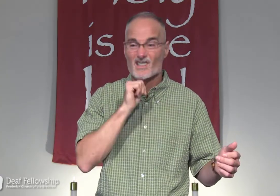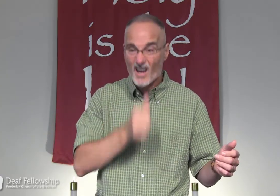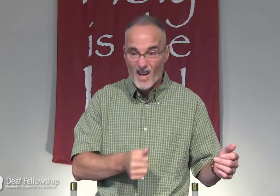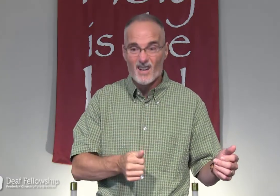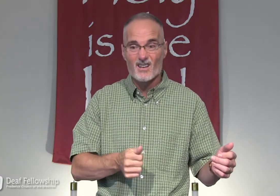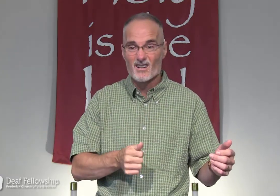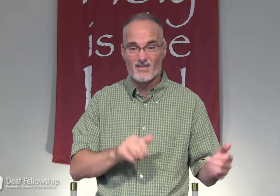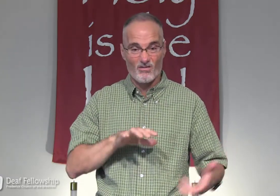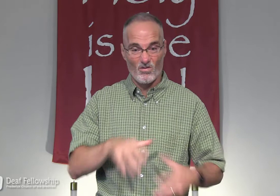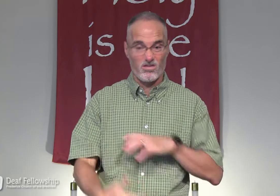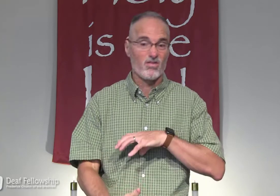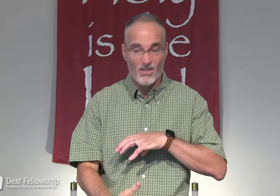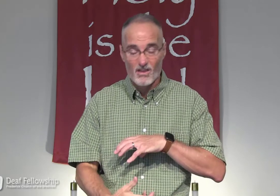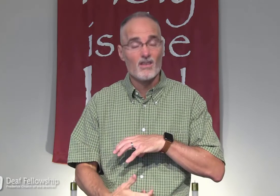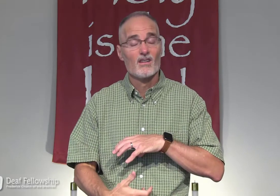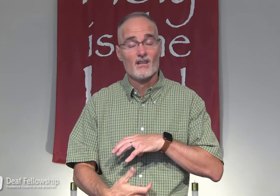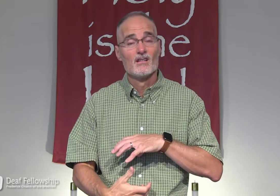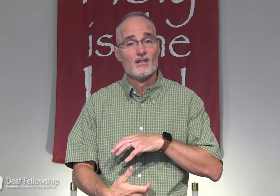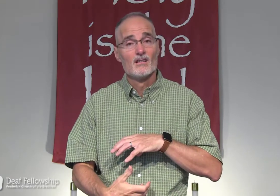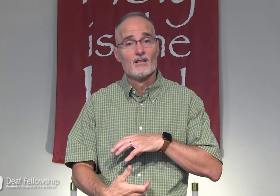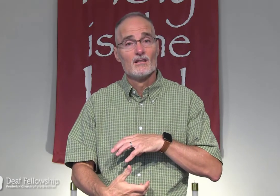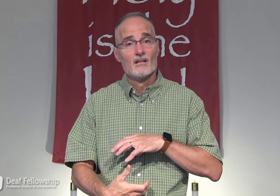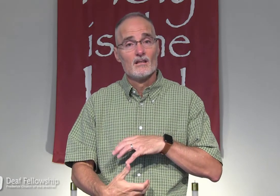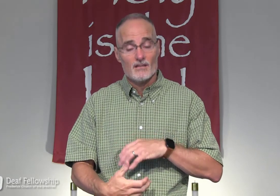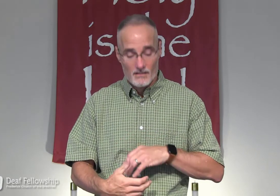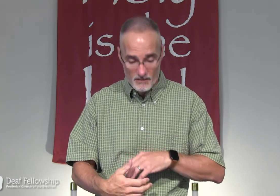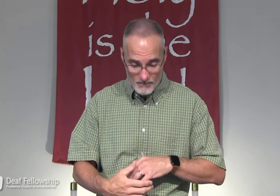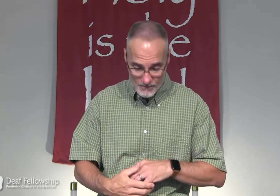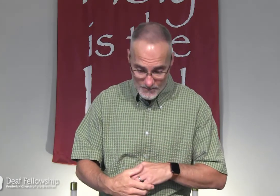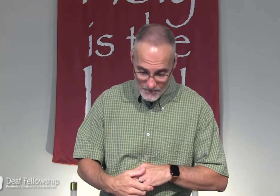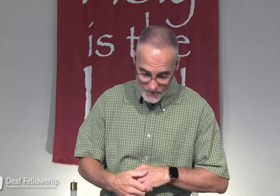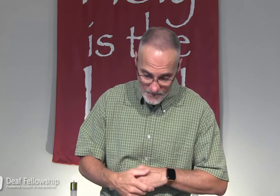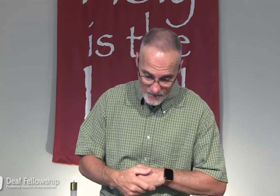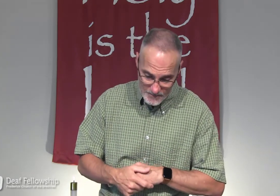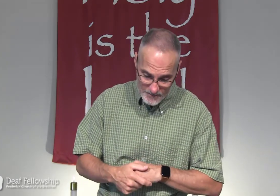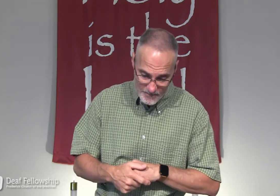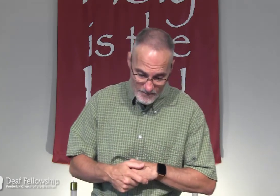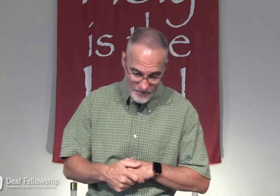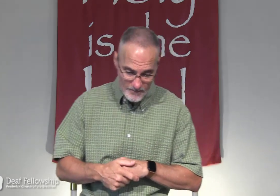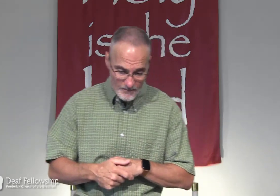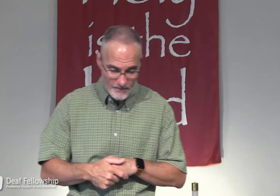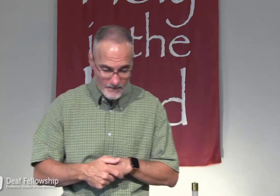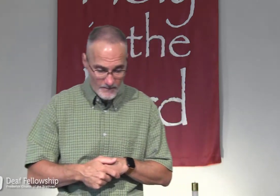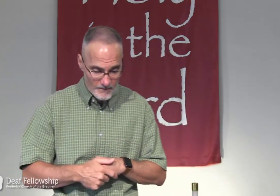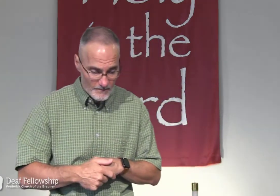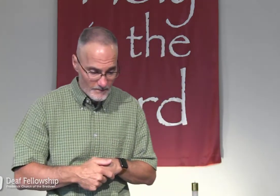What they thought was true is not, and they're just turned upside down.